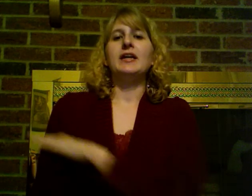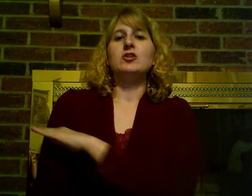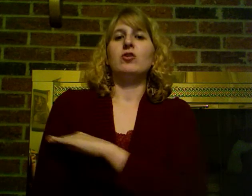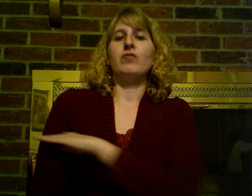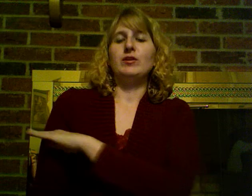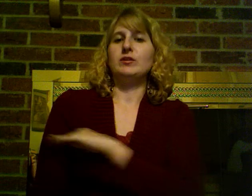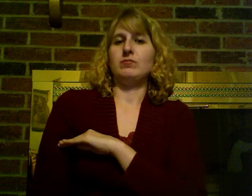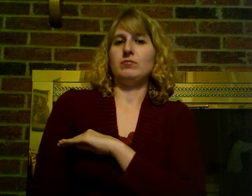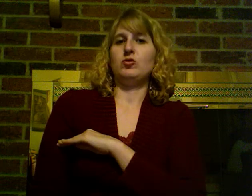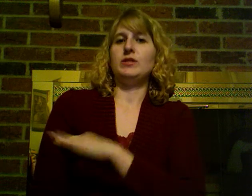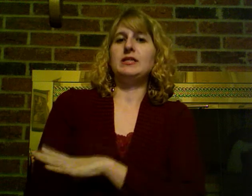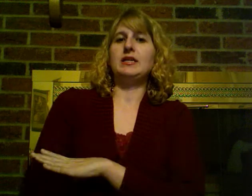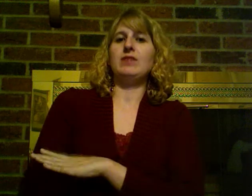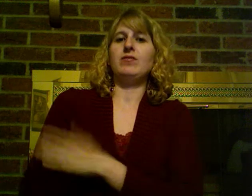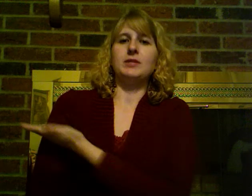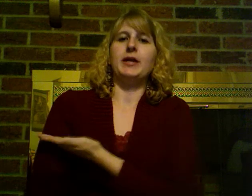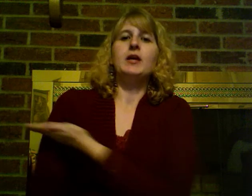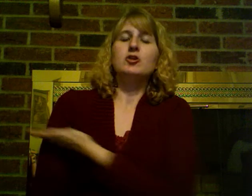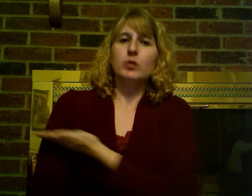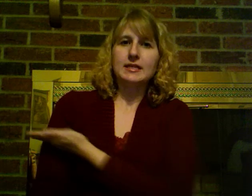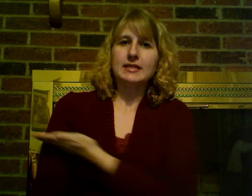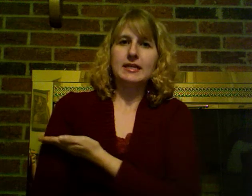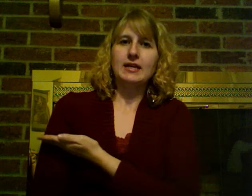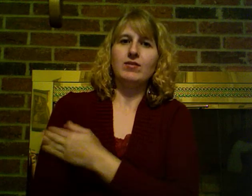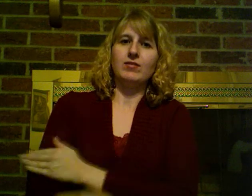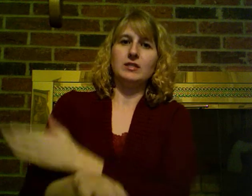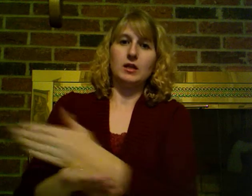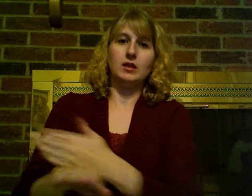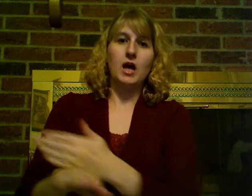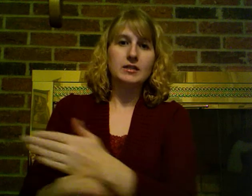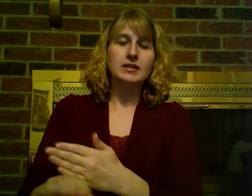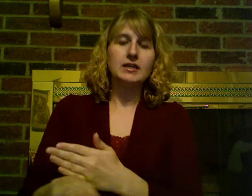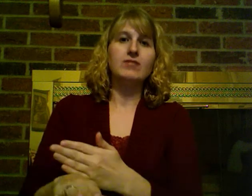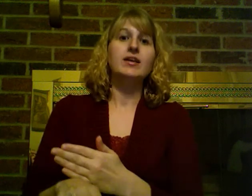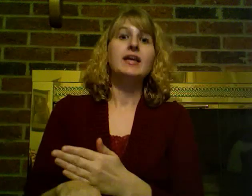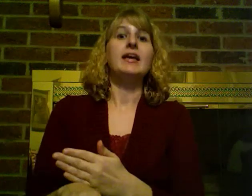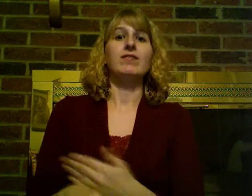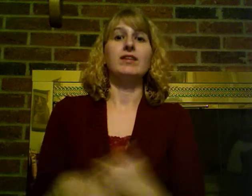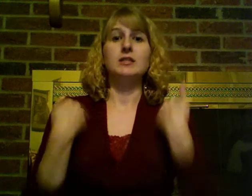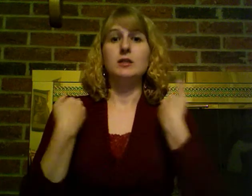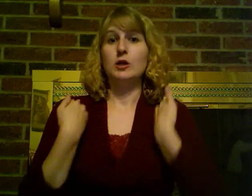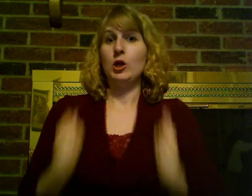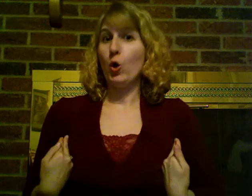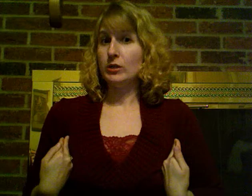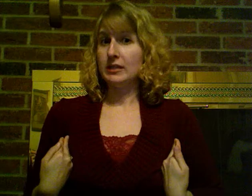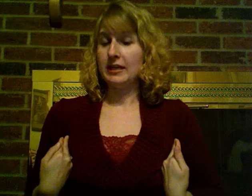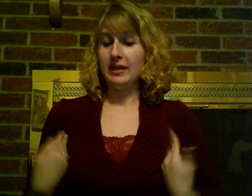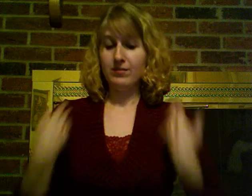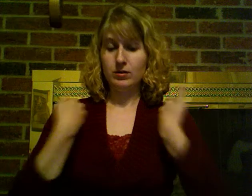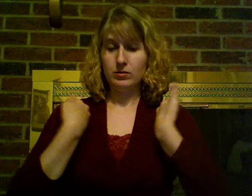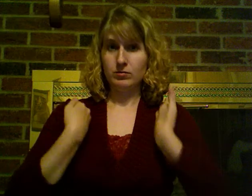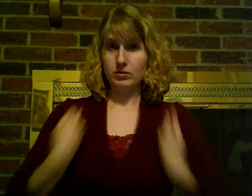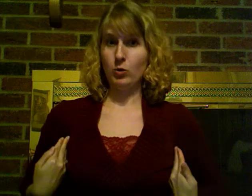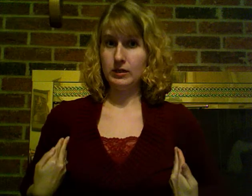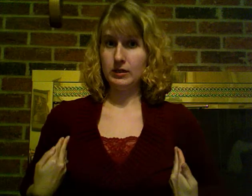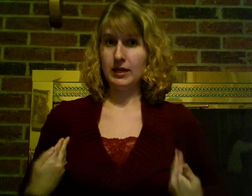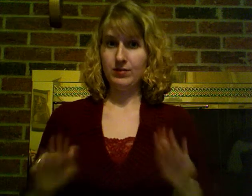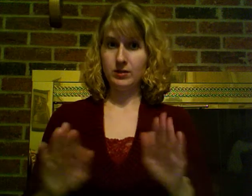show if it's short sleeve, if it's long sleeve, if it's no sleeve, so